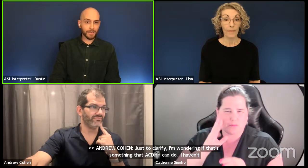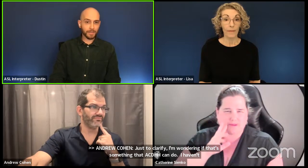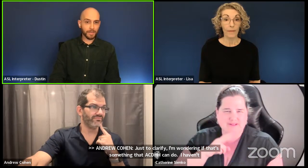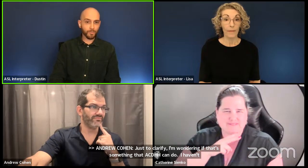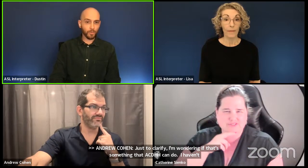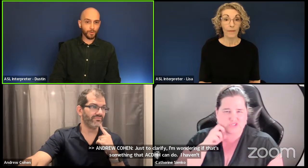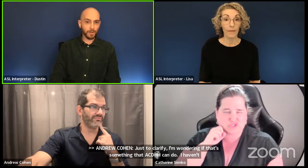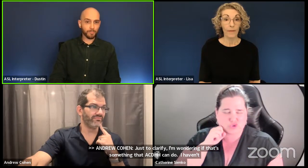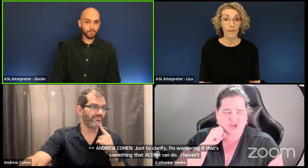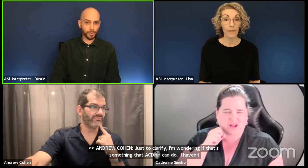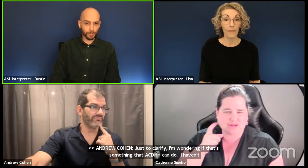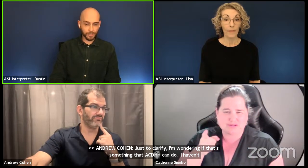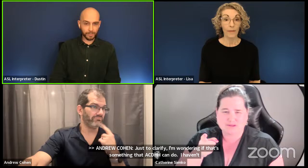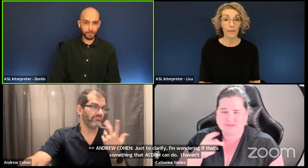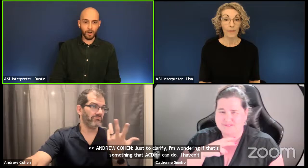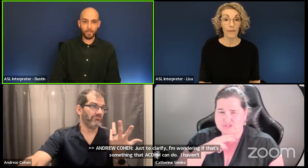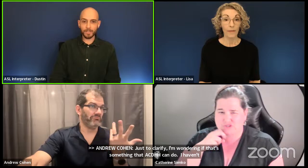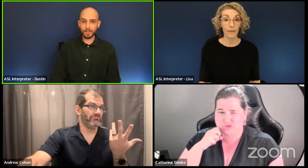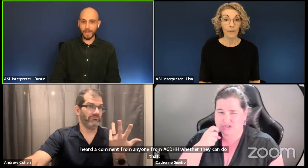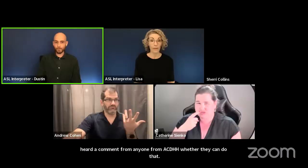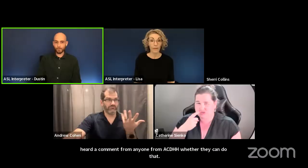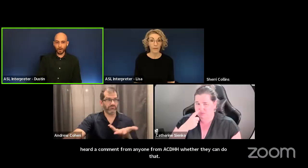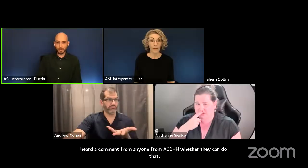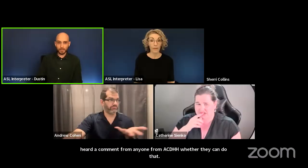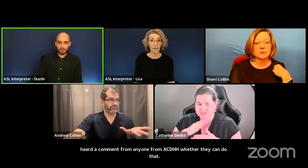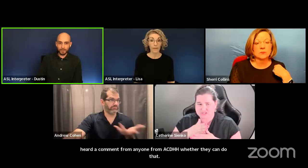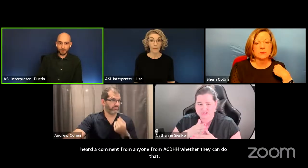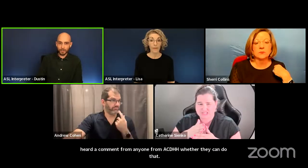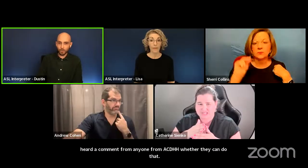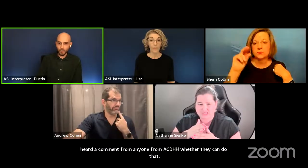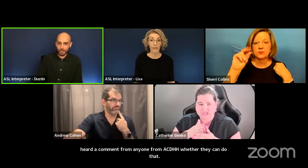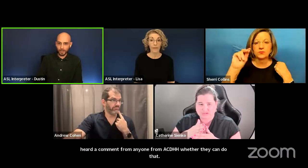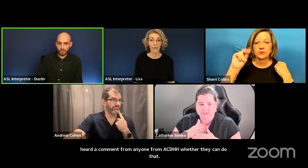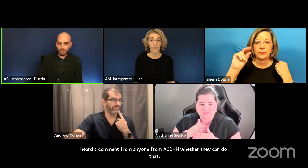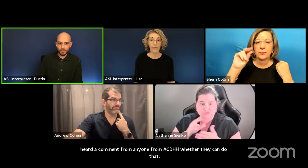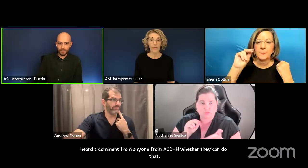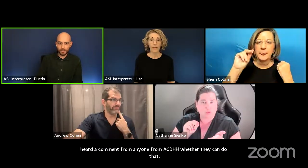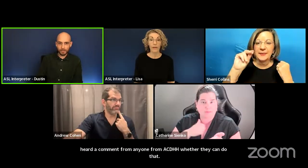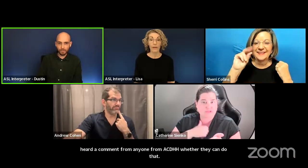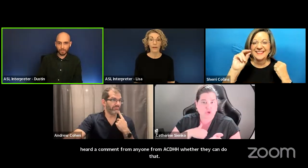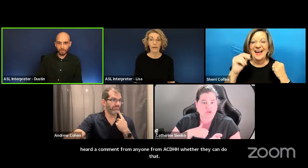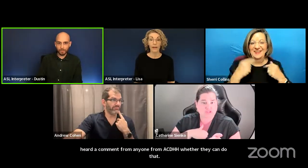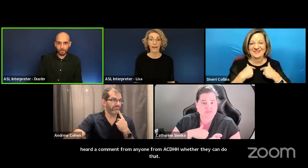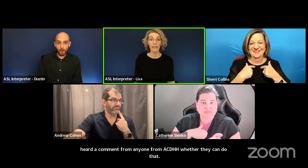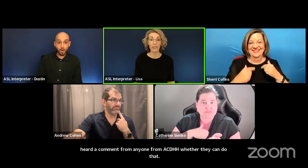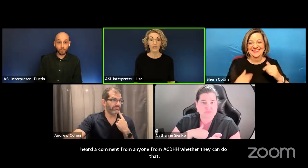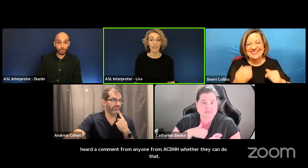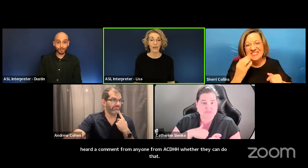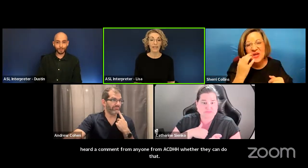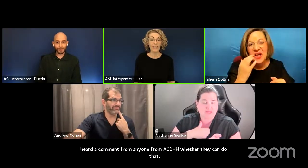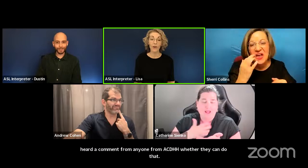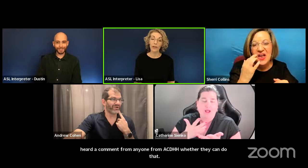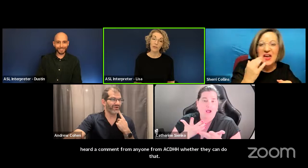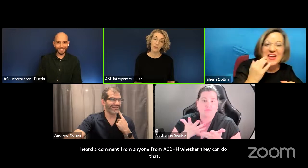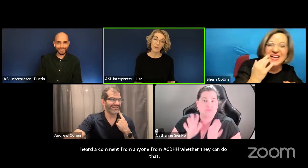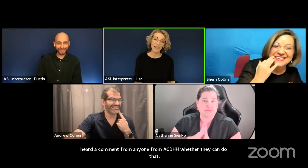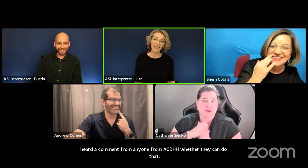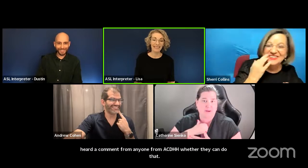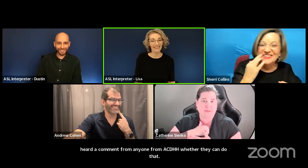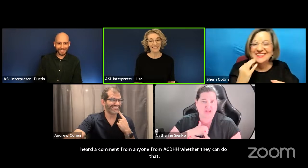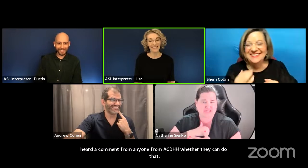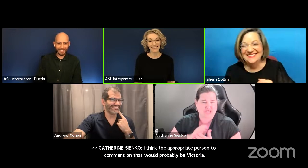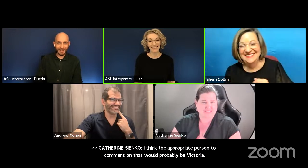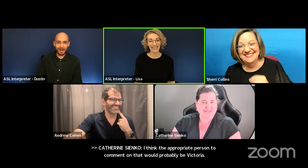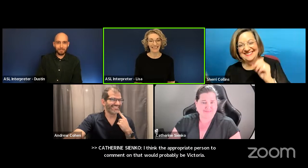I think the appropriate person to comment on that would probably be Victoria. And this is Sherry. No, it would be